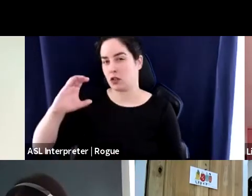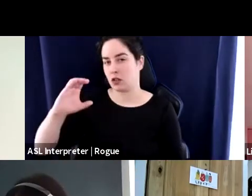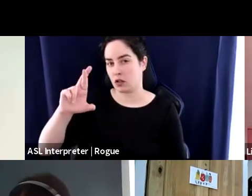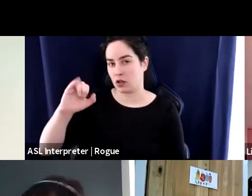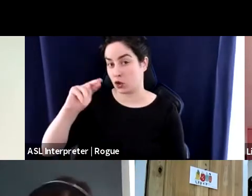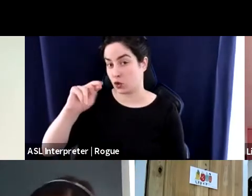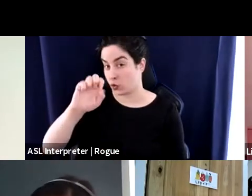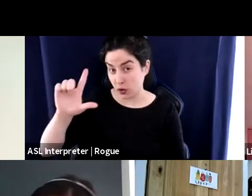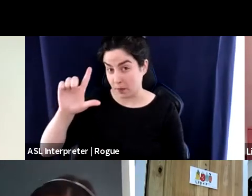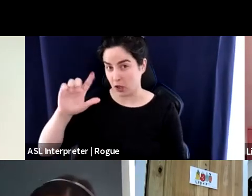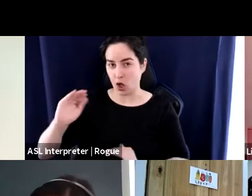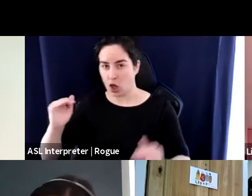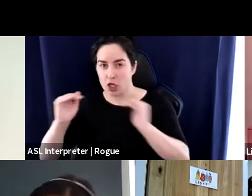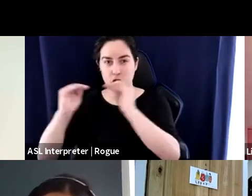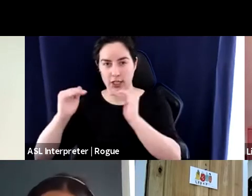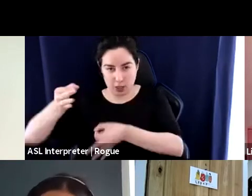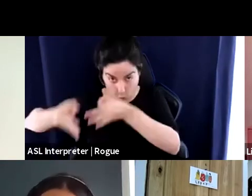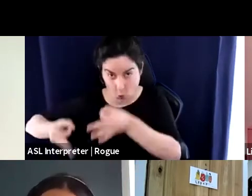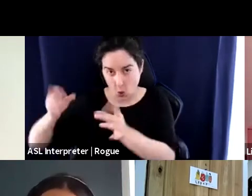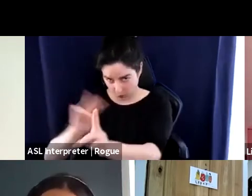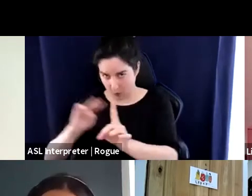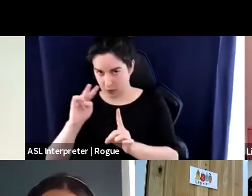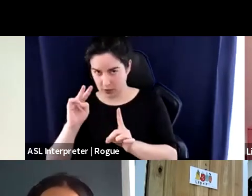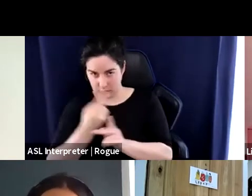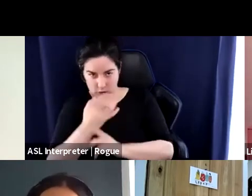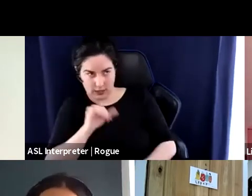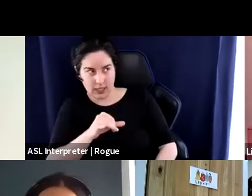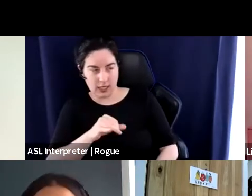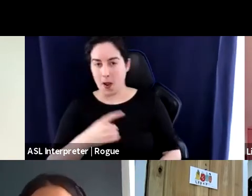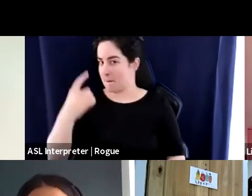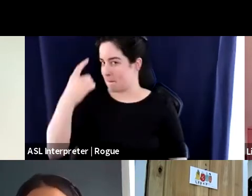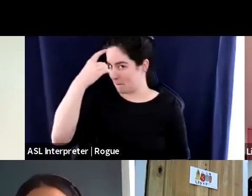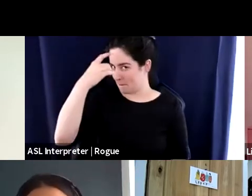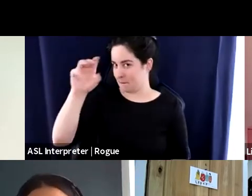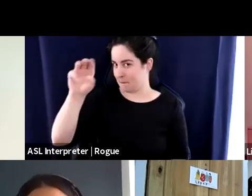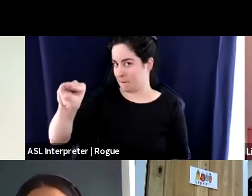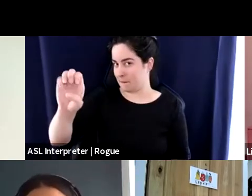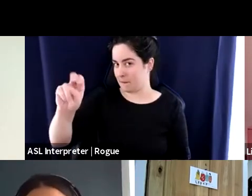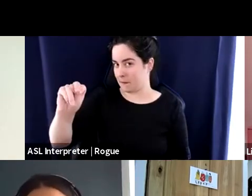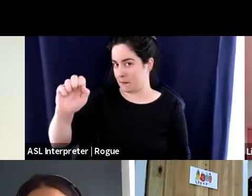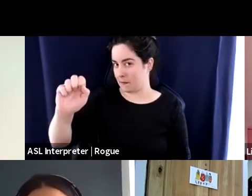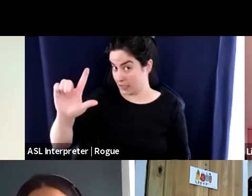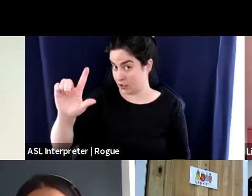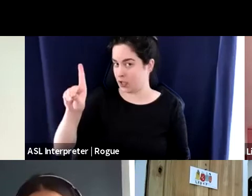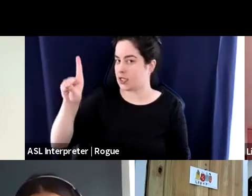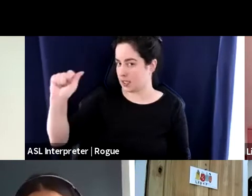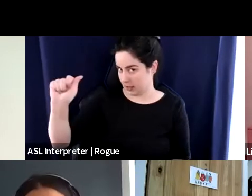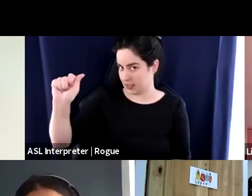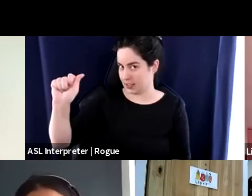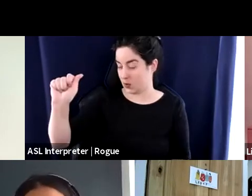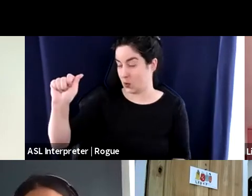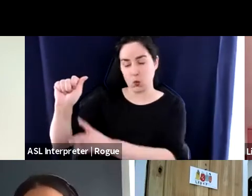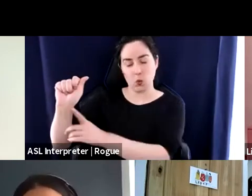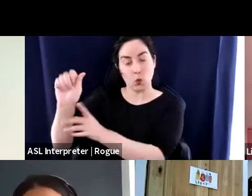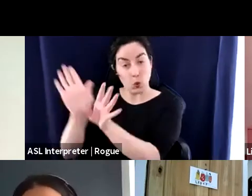of course, the mental disability one is one that I think is an important one to draw attention to. And a complicated one